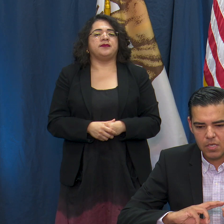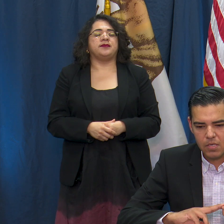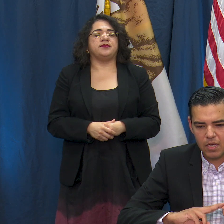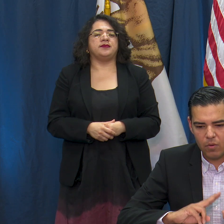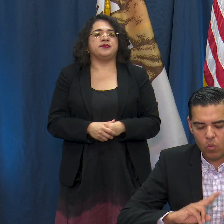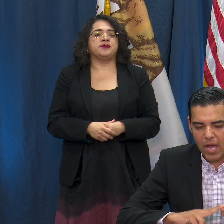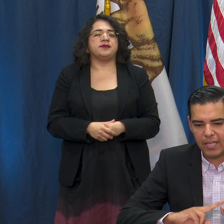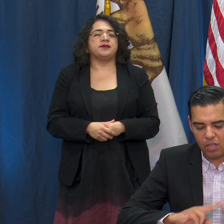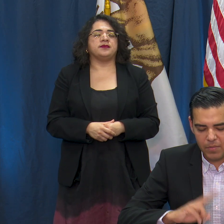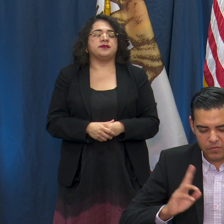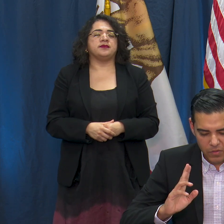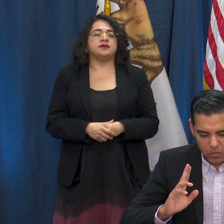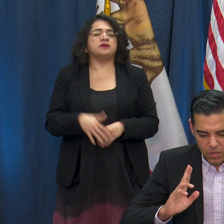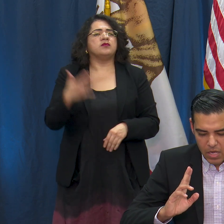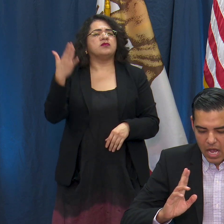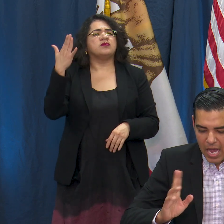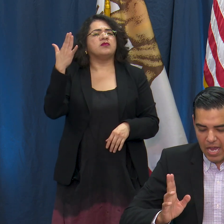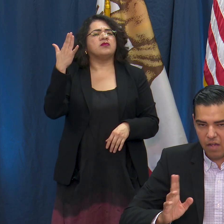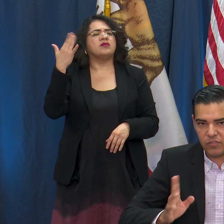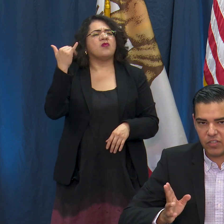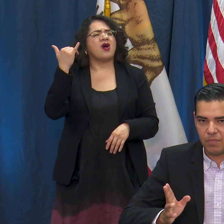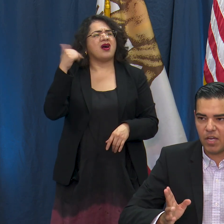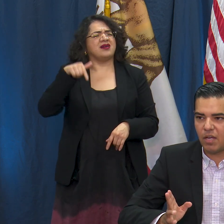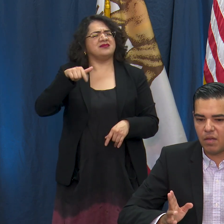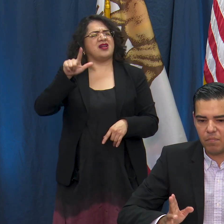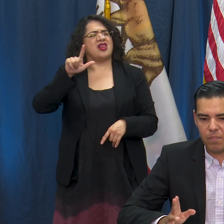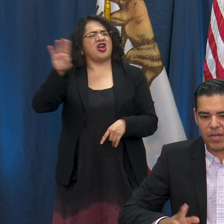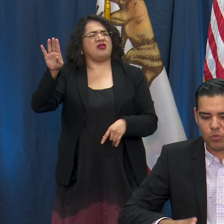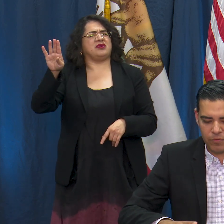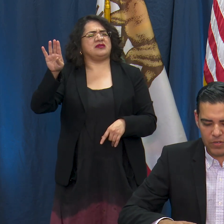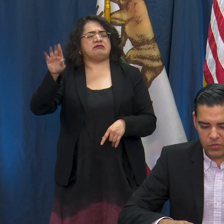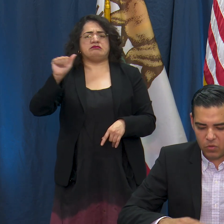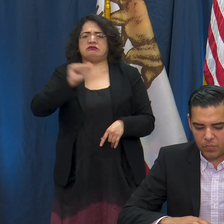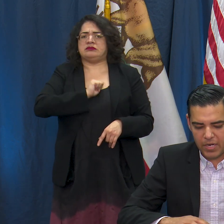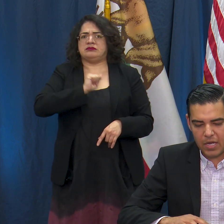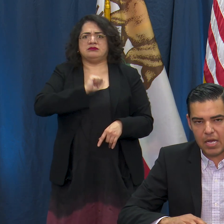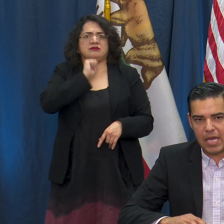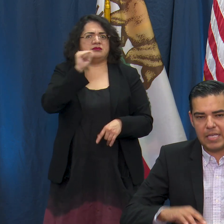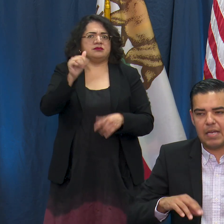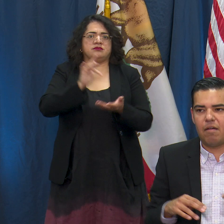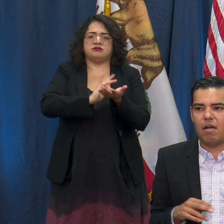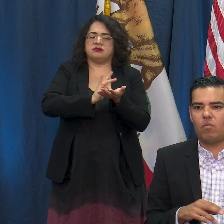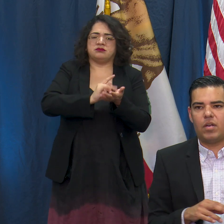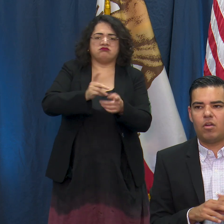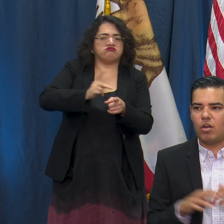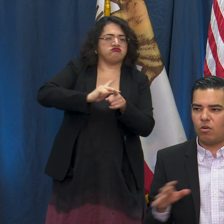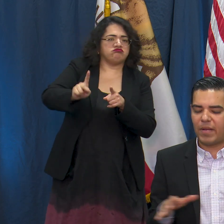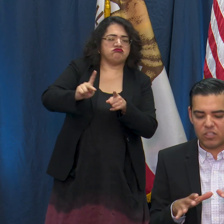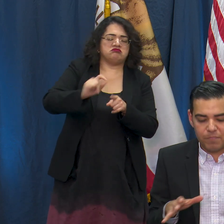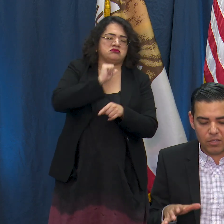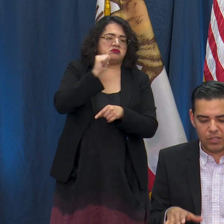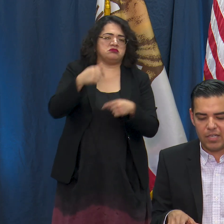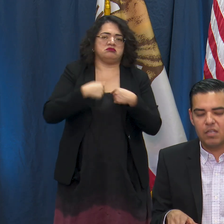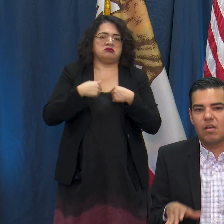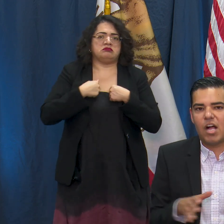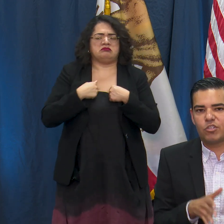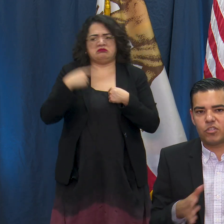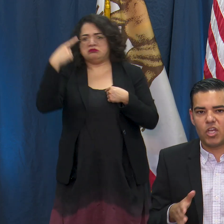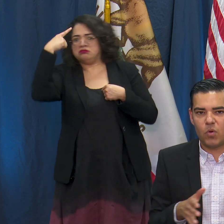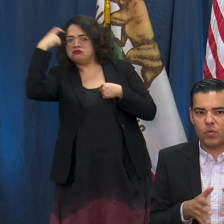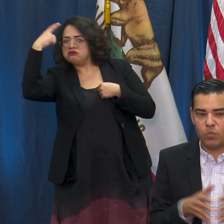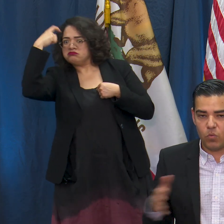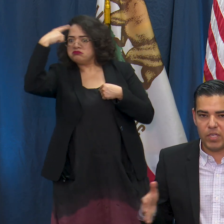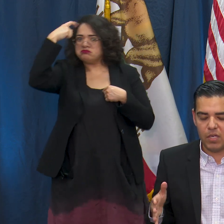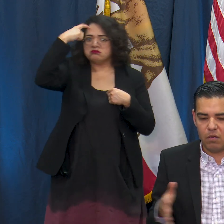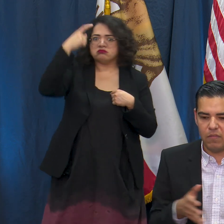around why in Long Beach. So obviously I'm not a medical professional, but nor am I going to speculate. I'll just